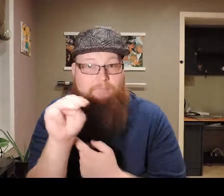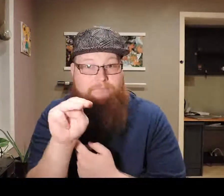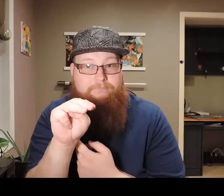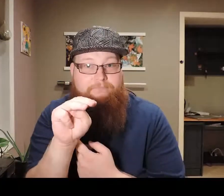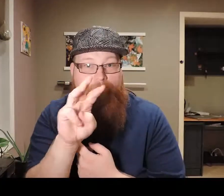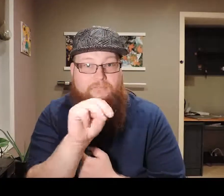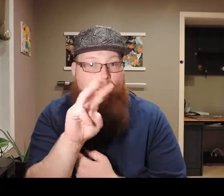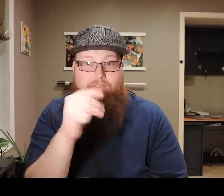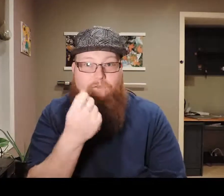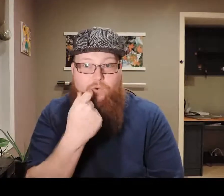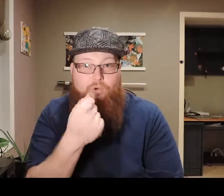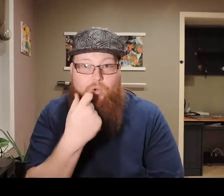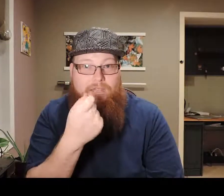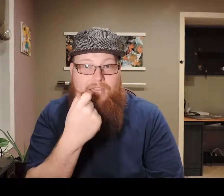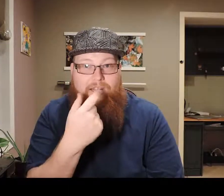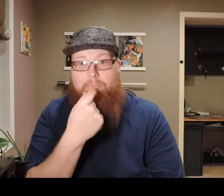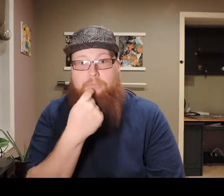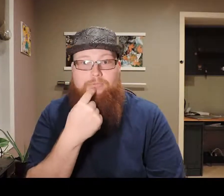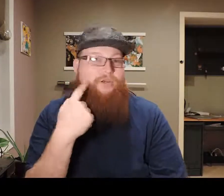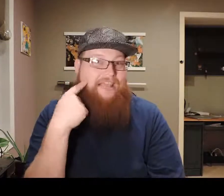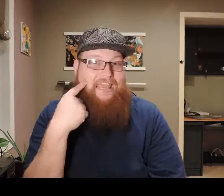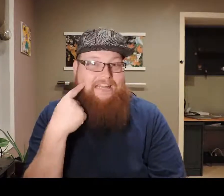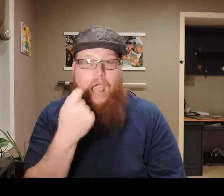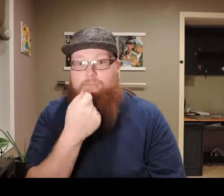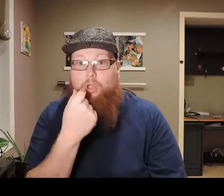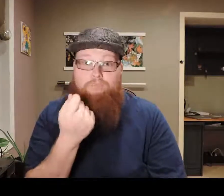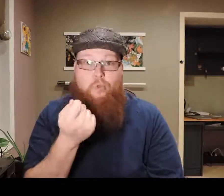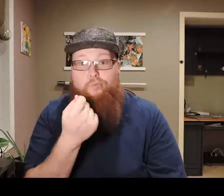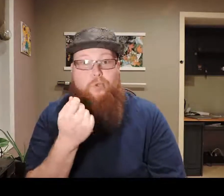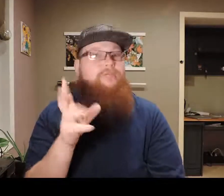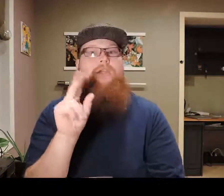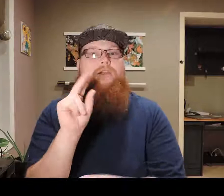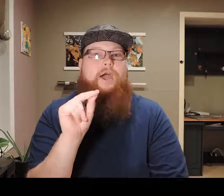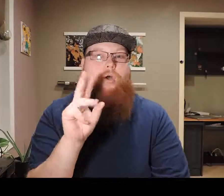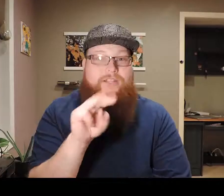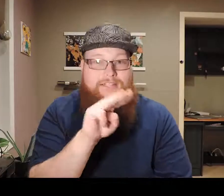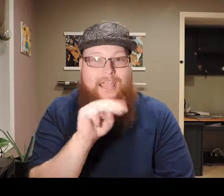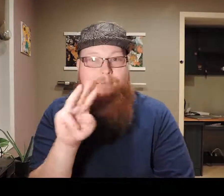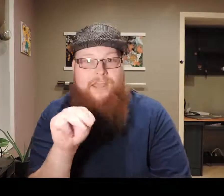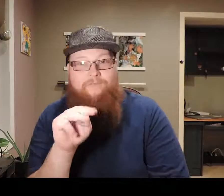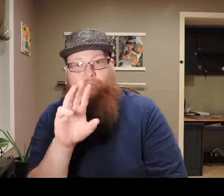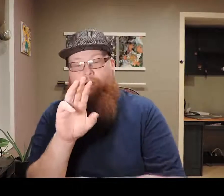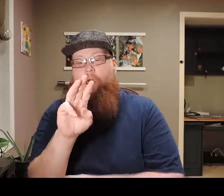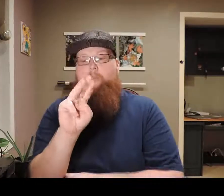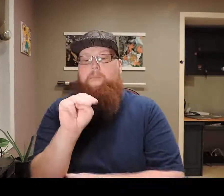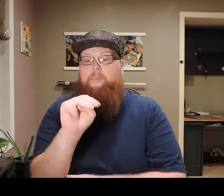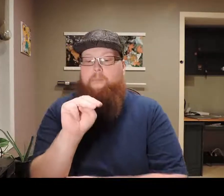M&M. Not the food you eat, or the candy. No, this is M&M for